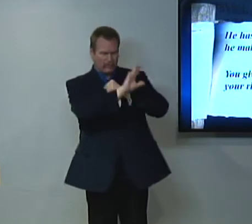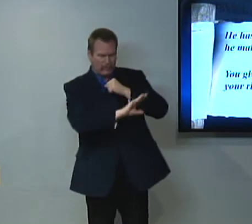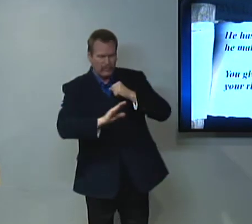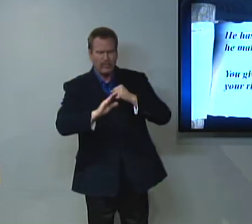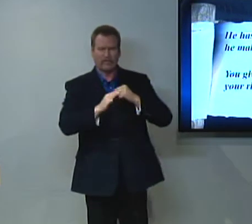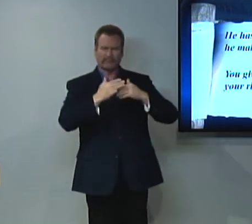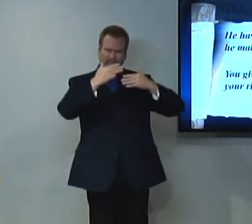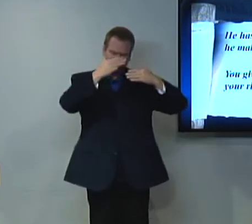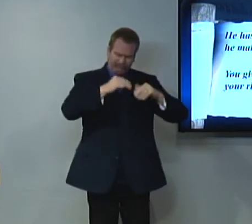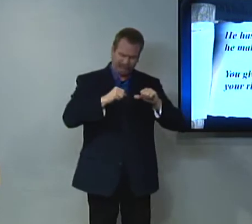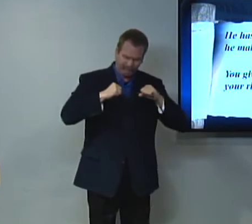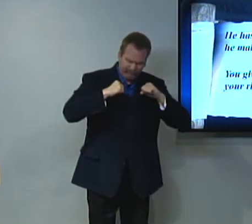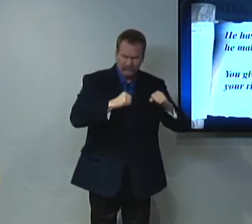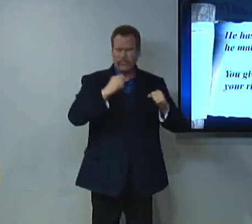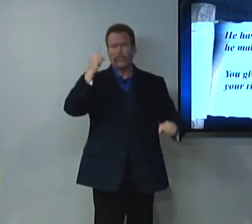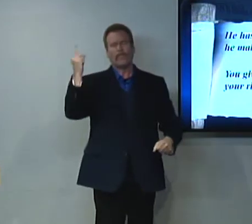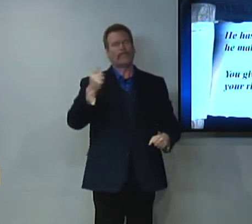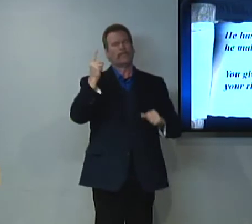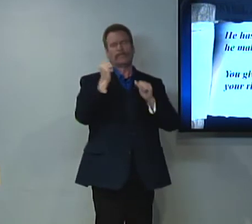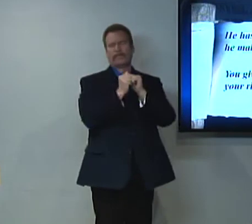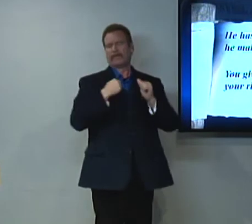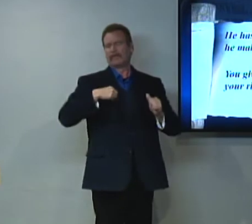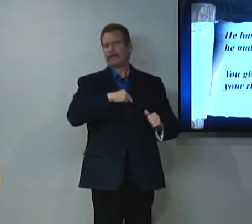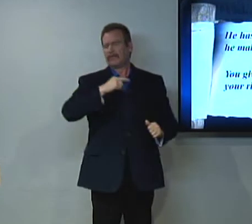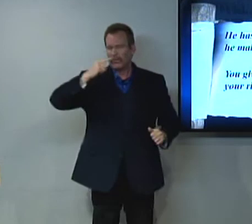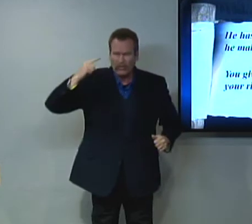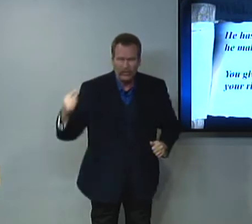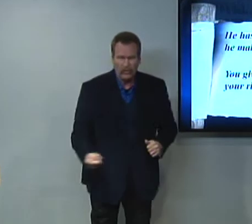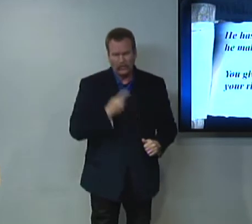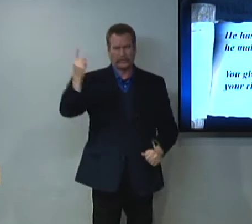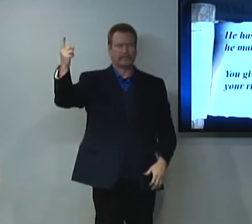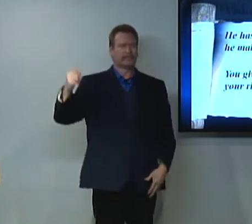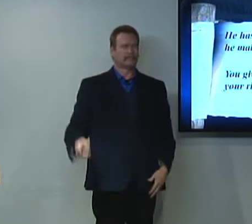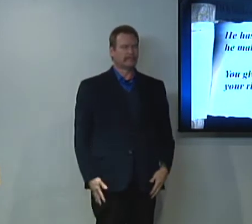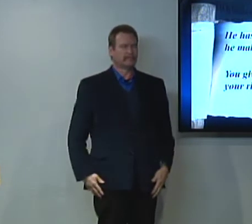God is always with us, sustaining us and shielding us, always.